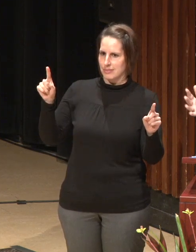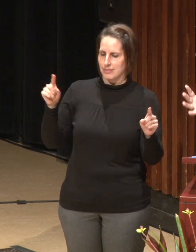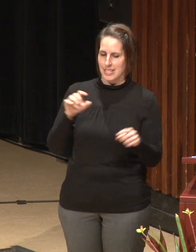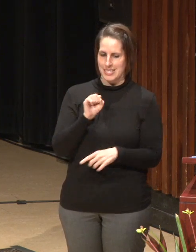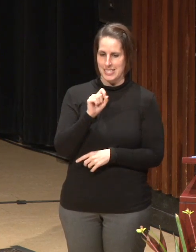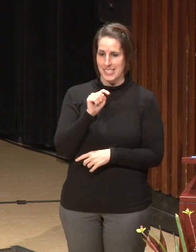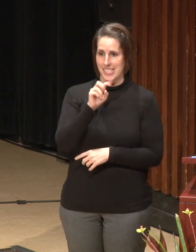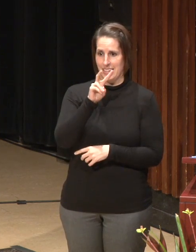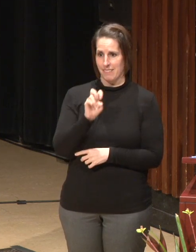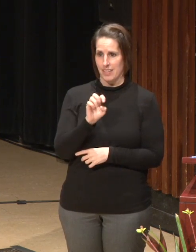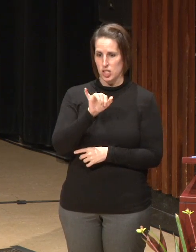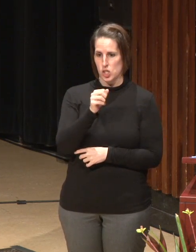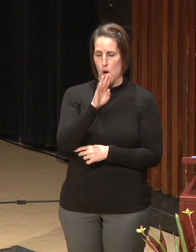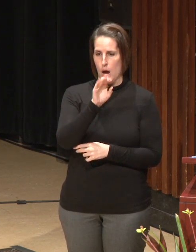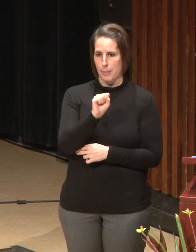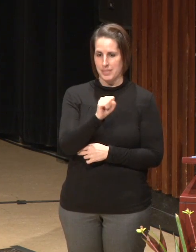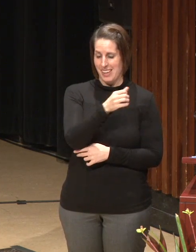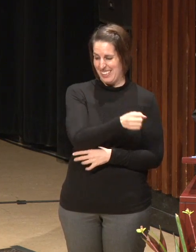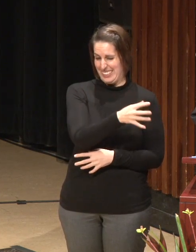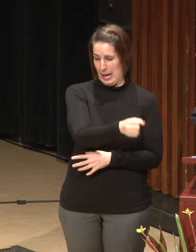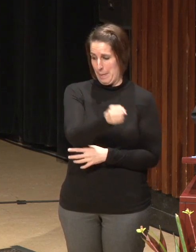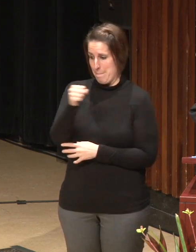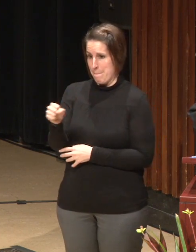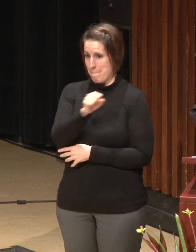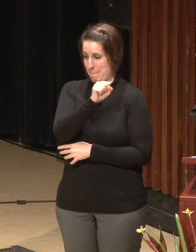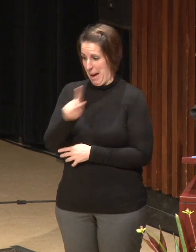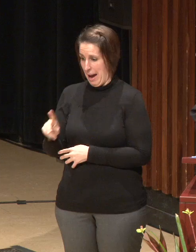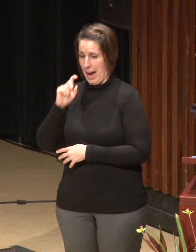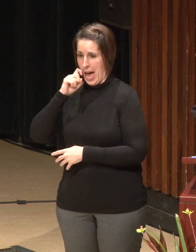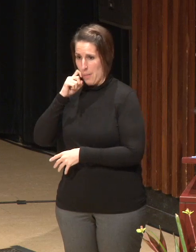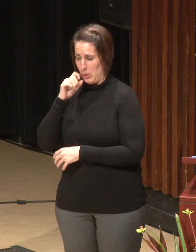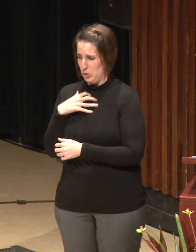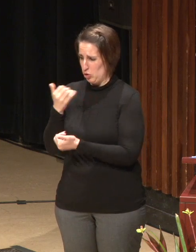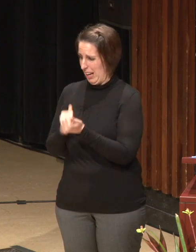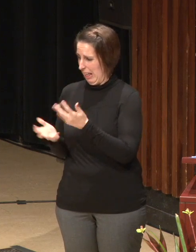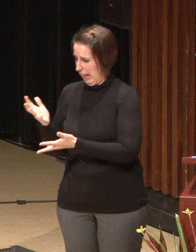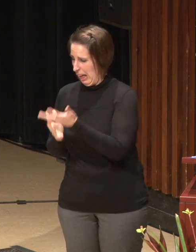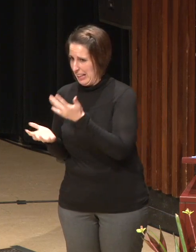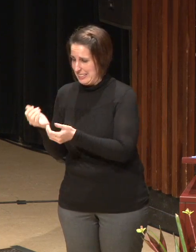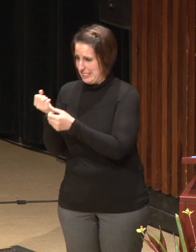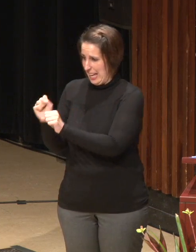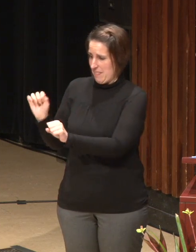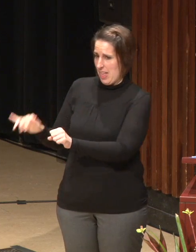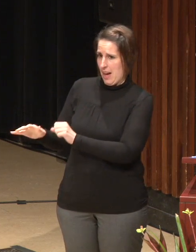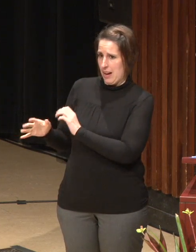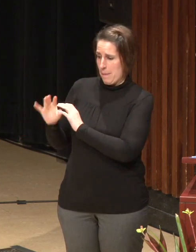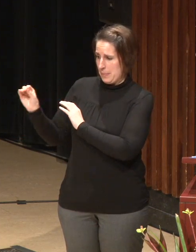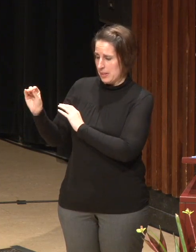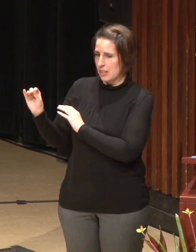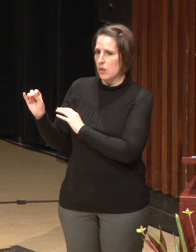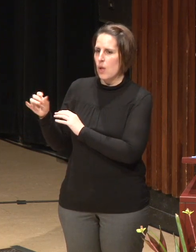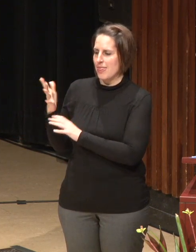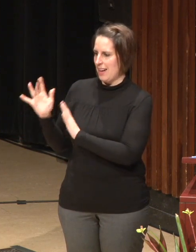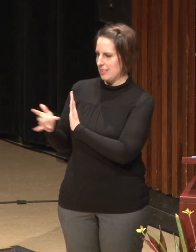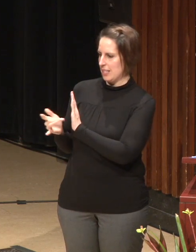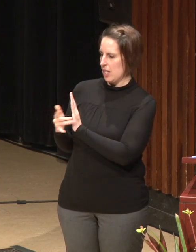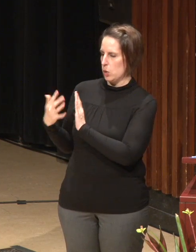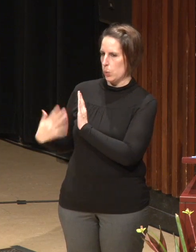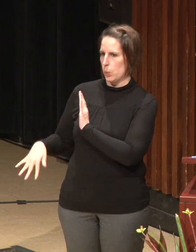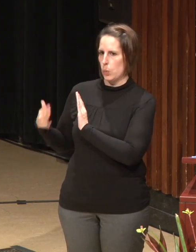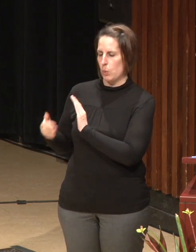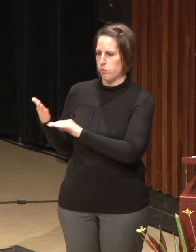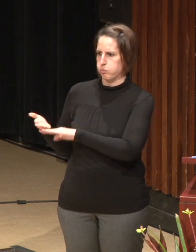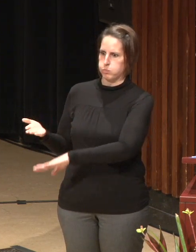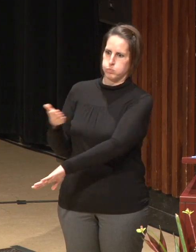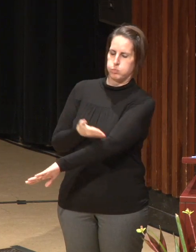Steve Jobs was brought on back to Apple to save the company, the technology he was able to pioneer at Next formed the basis for Apple's brand new